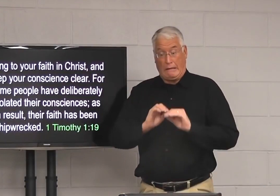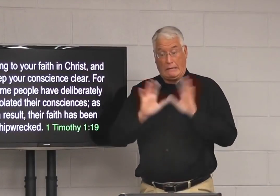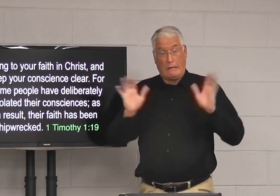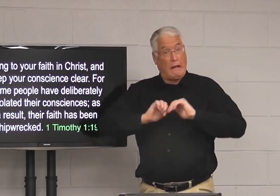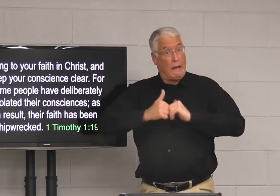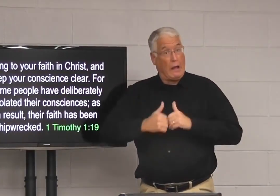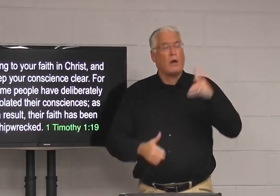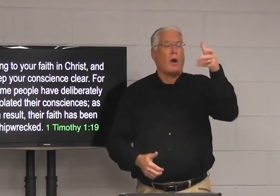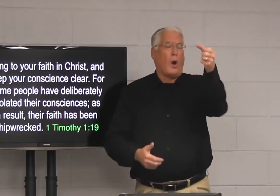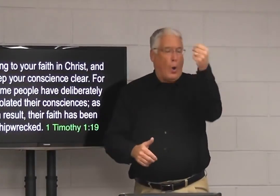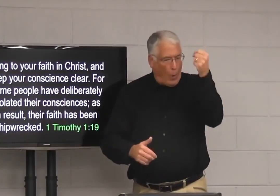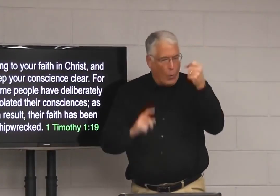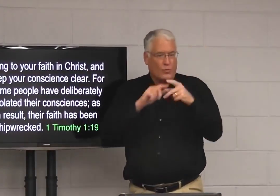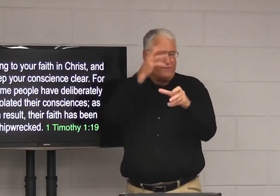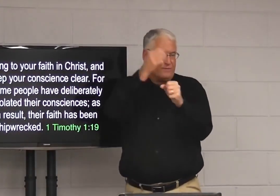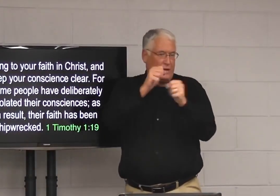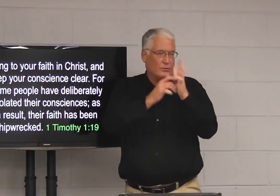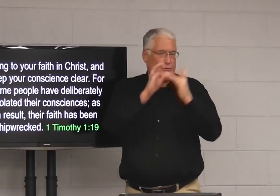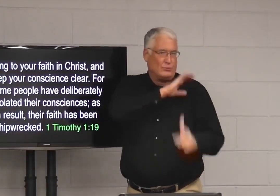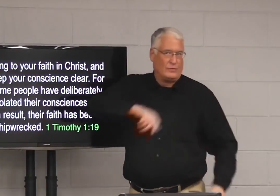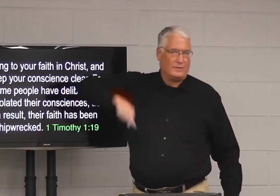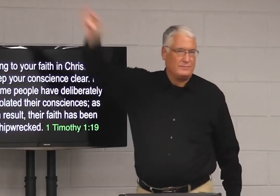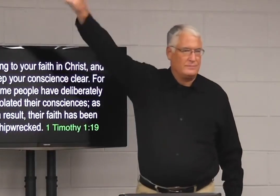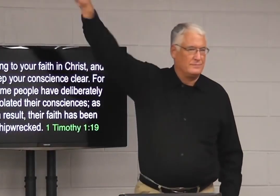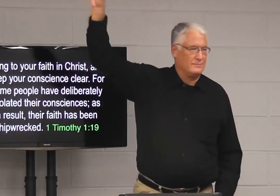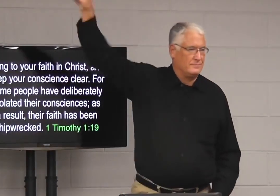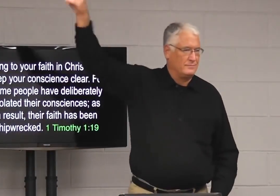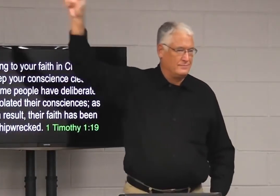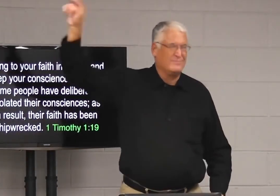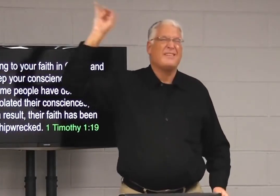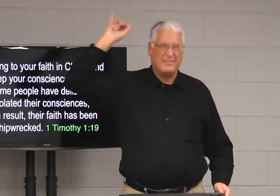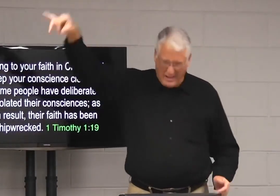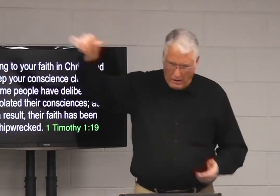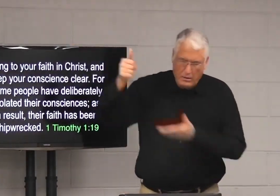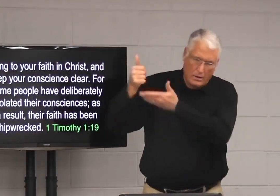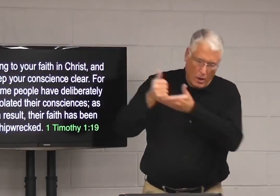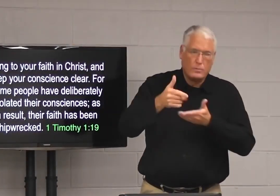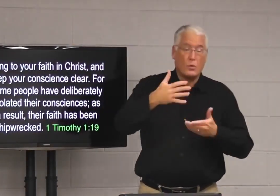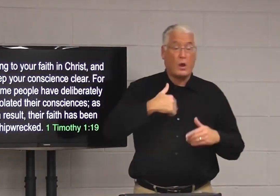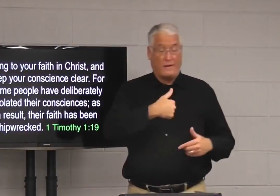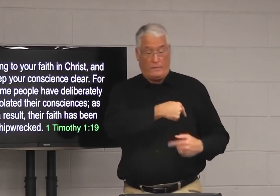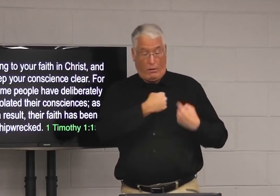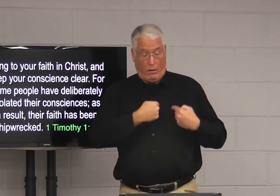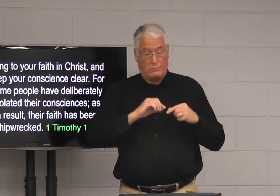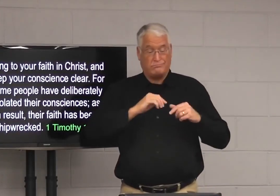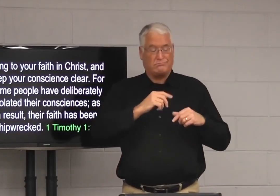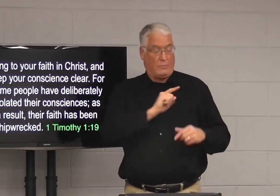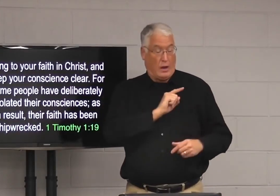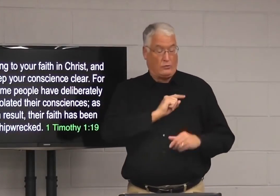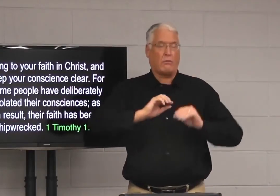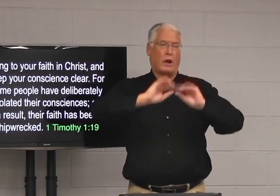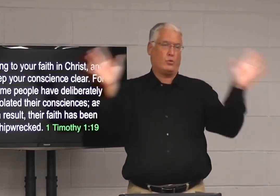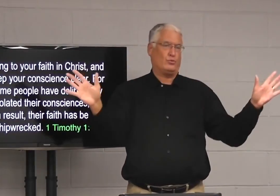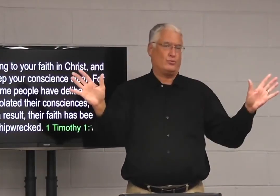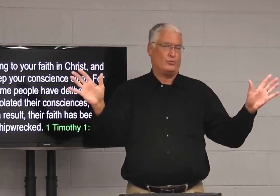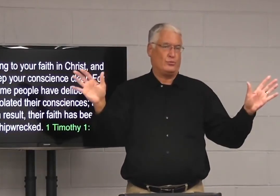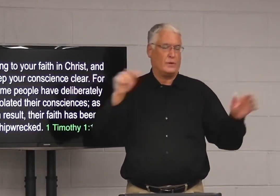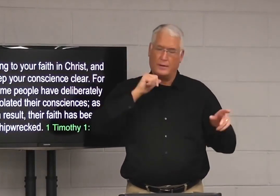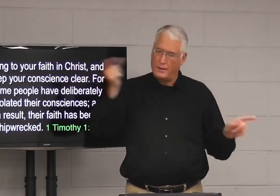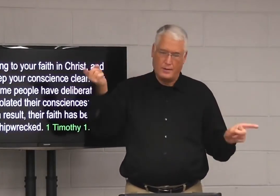So keep your conscience clear. It's by holding on to your faith in Christ. That helps your conscience